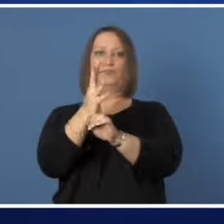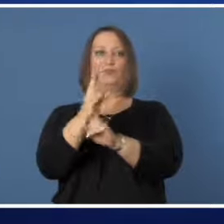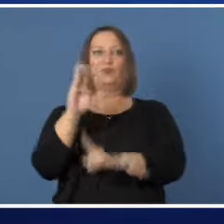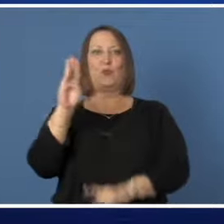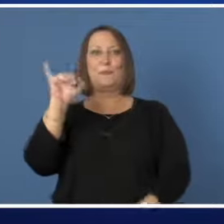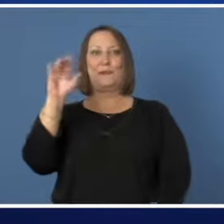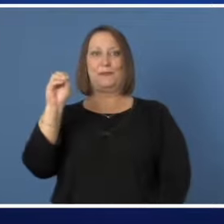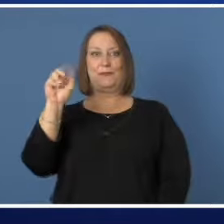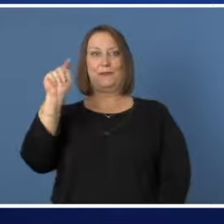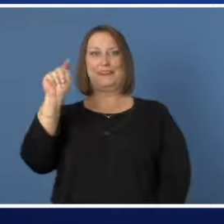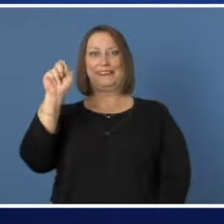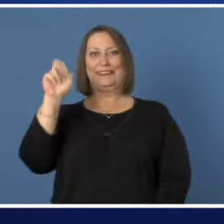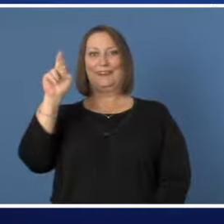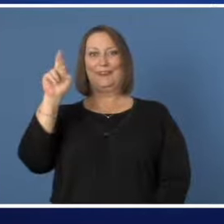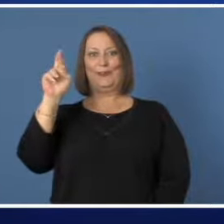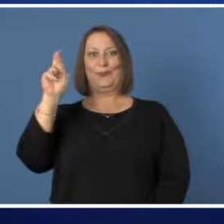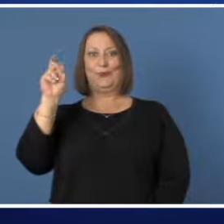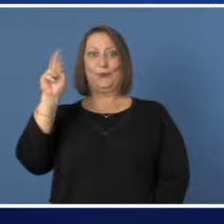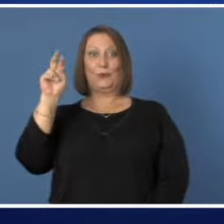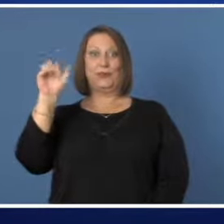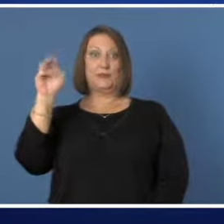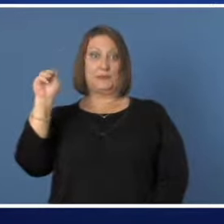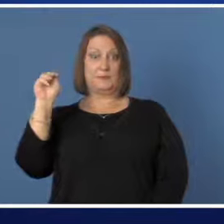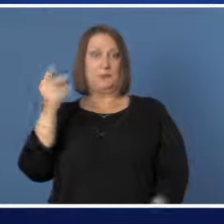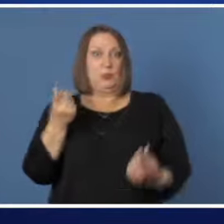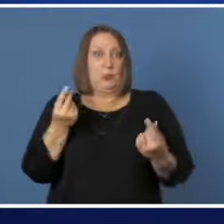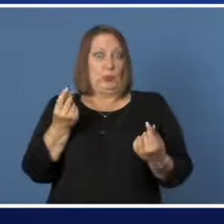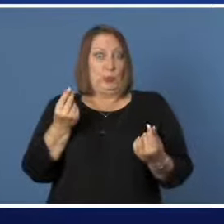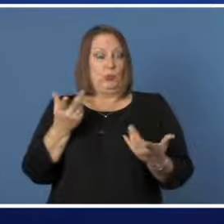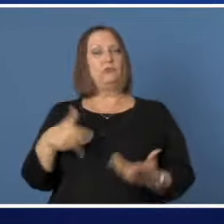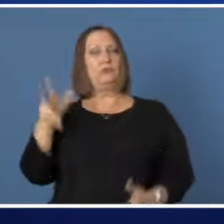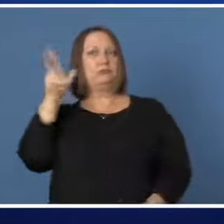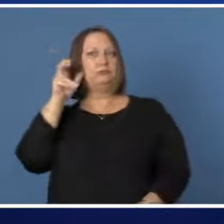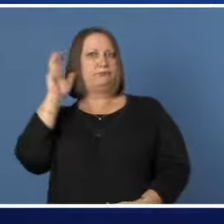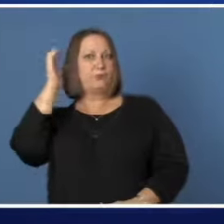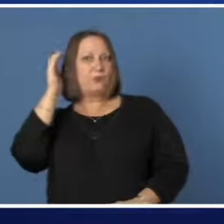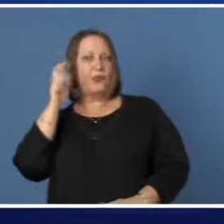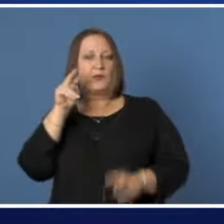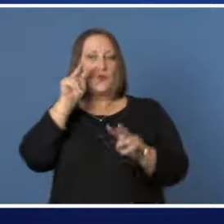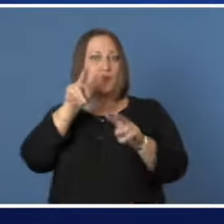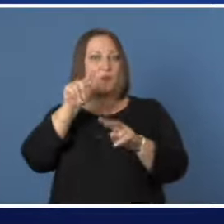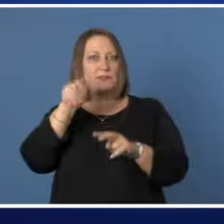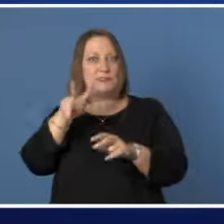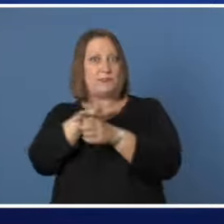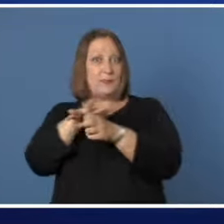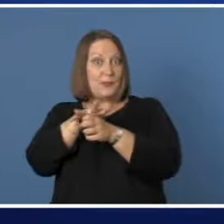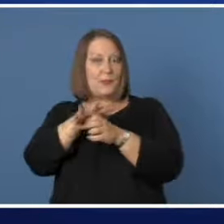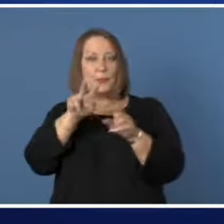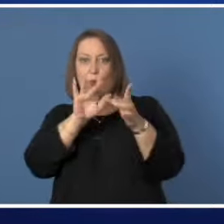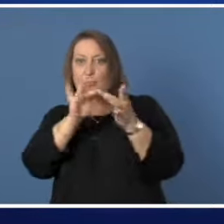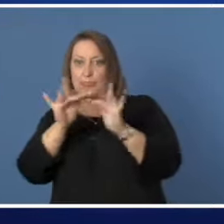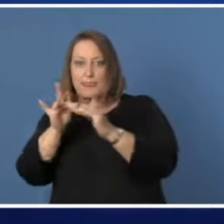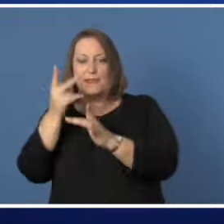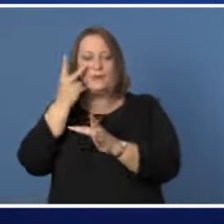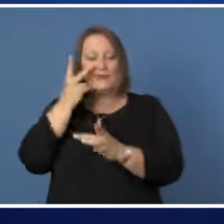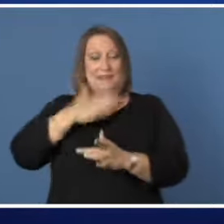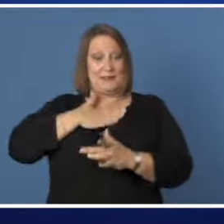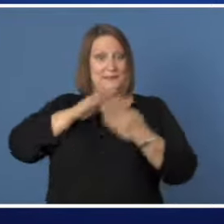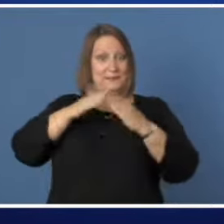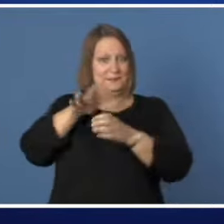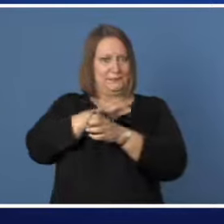bioterrorism agent, follow local guidelines closely. Listen to local media outlets to